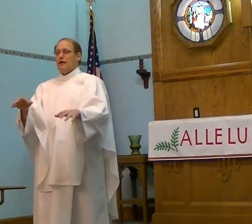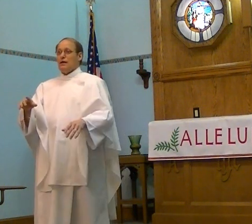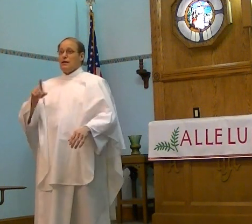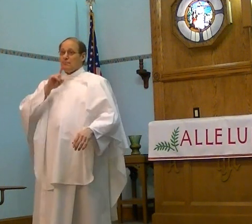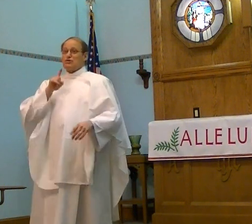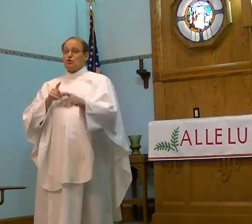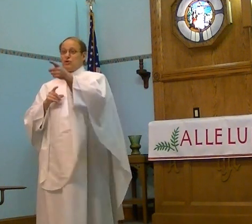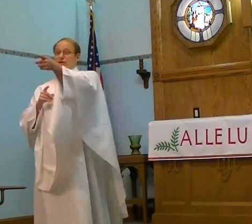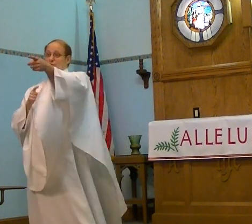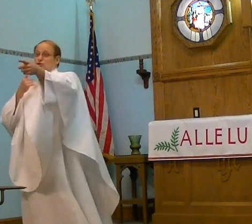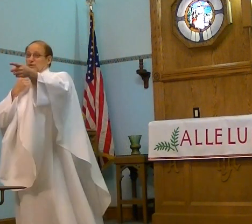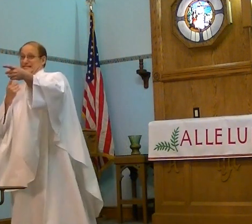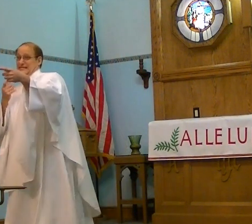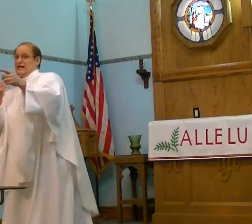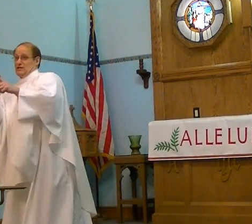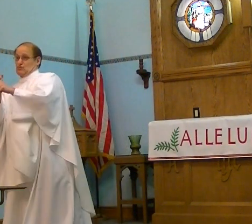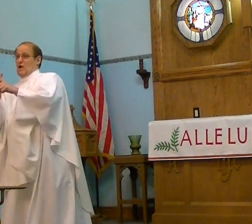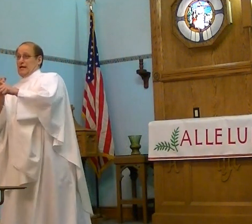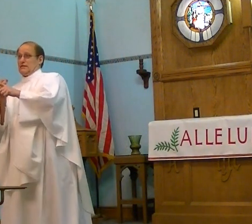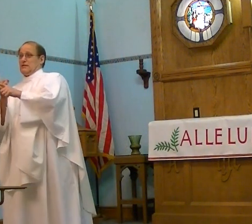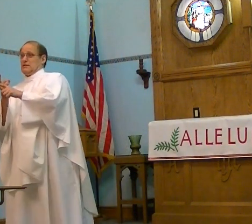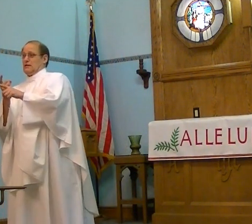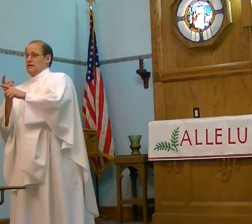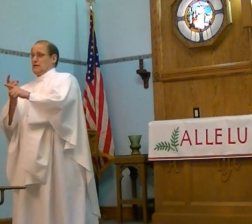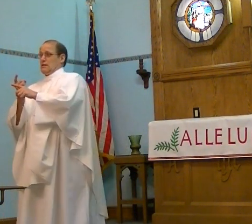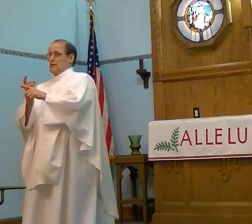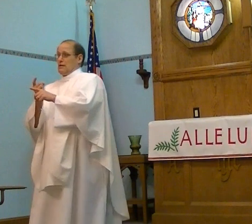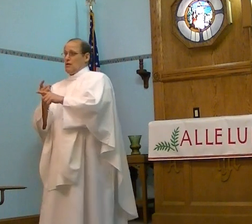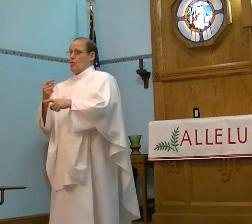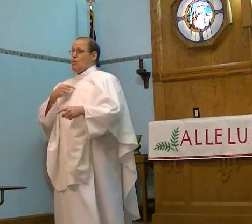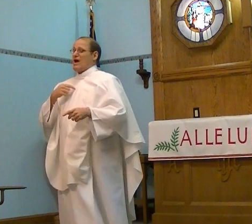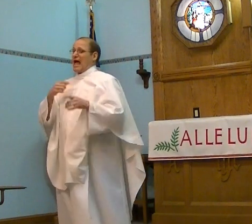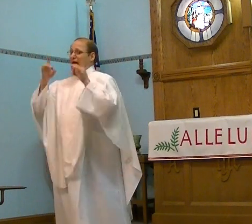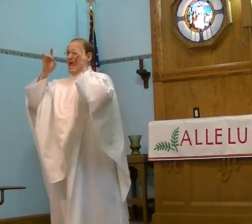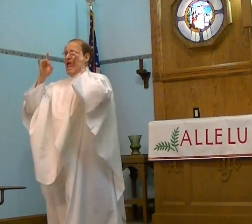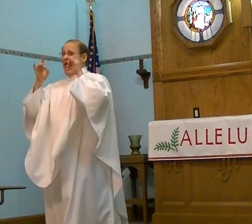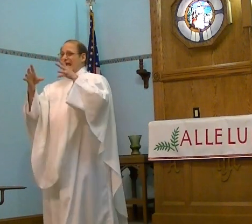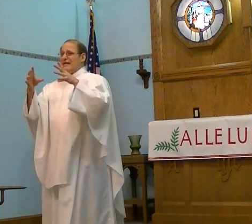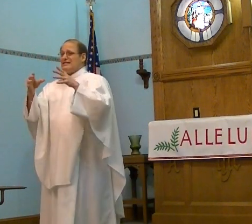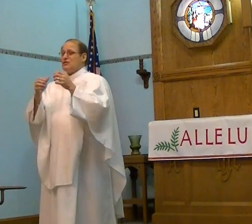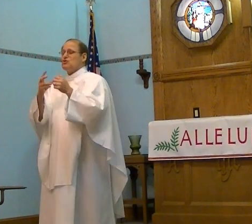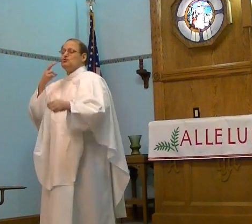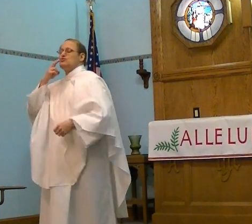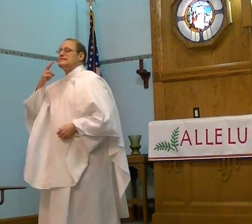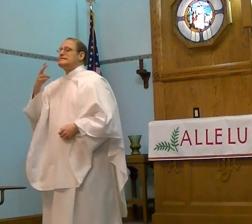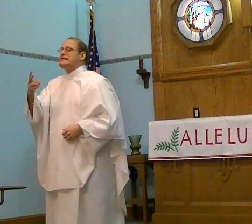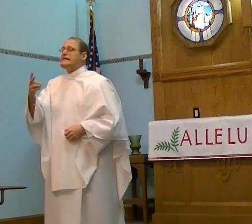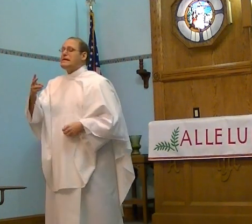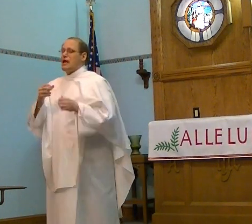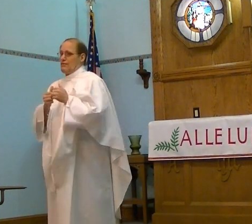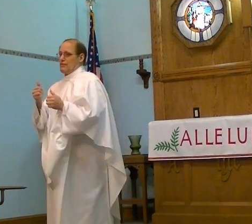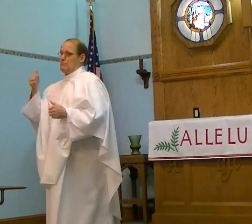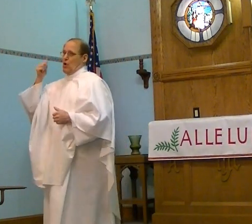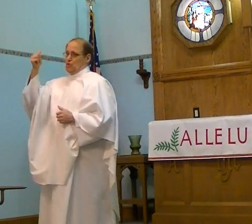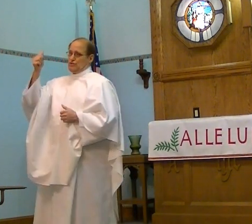But truly, what you had said as well, what I hate to see the most